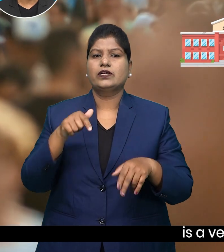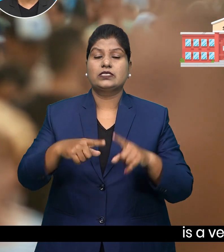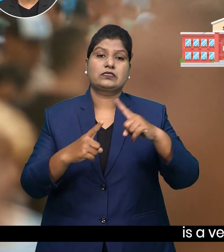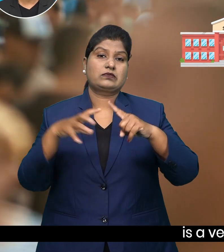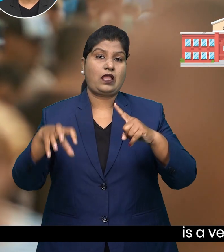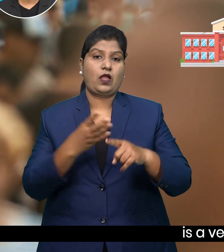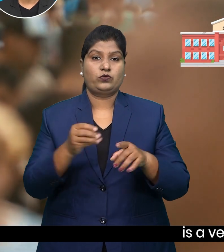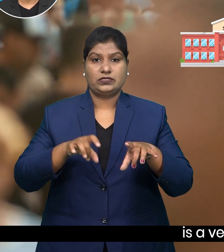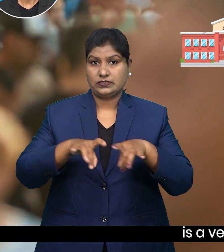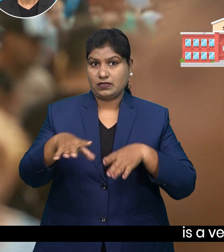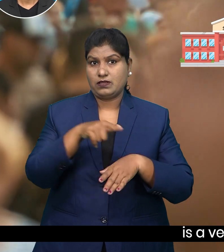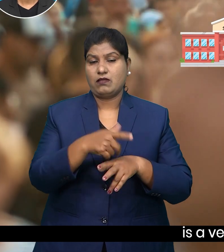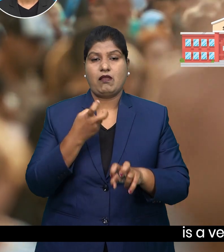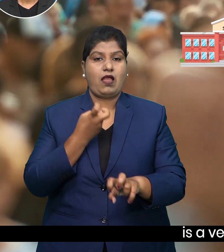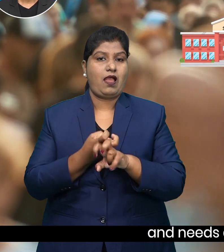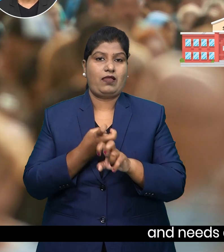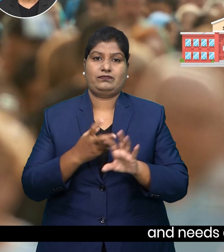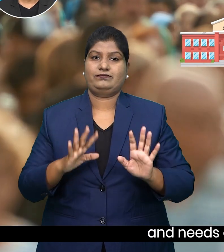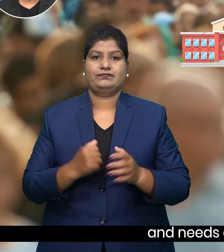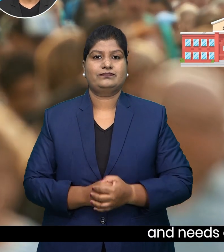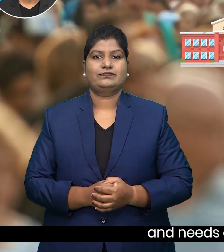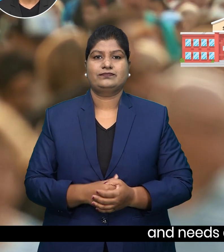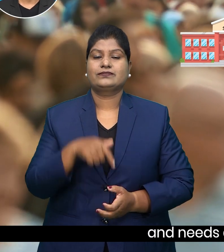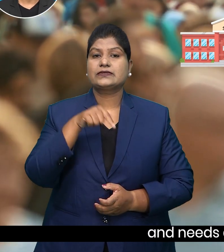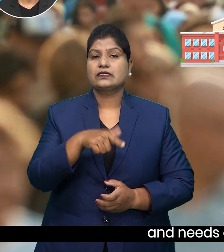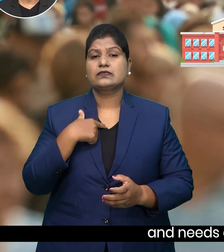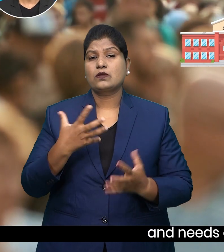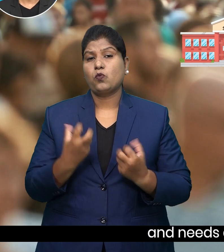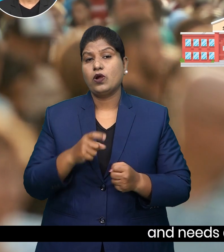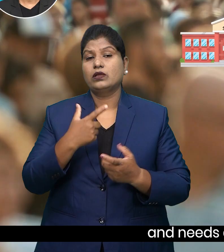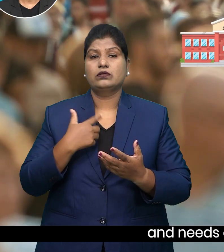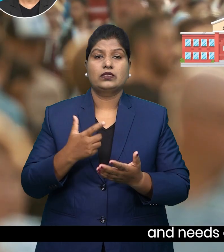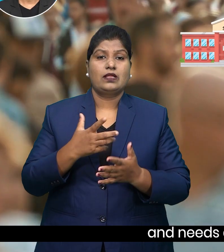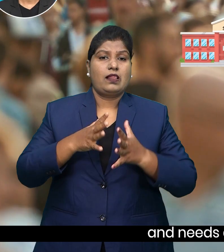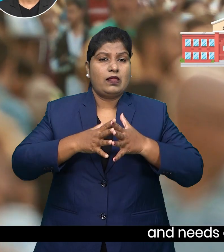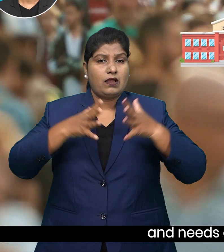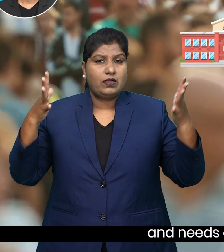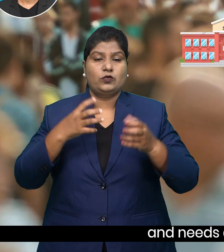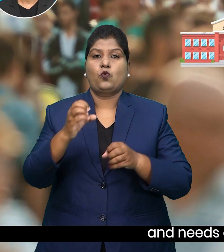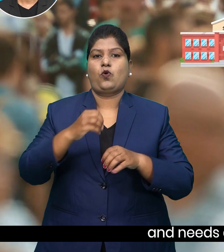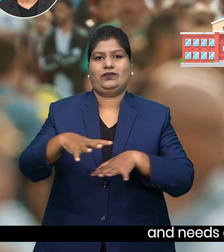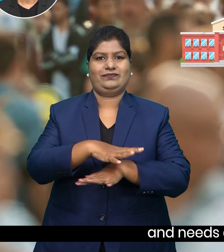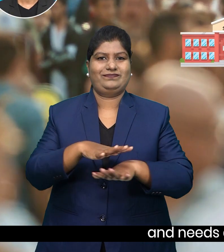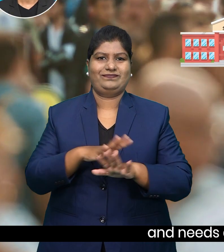is a very complex job and needs a large organization.